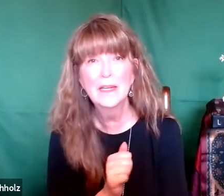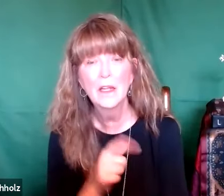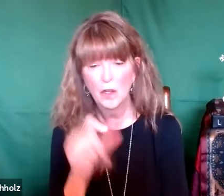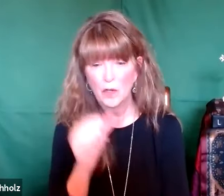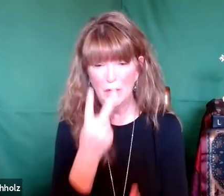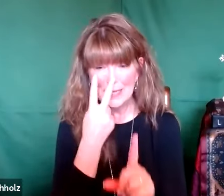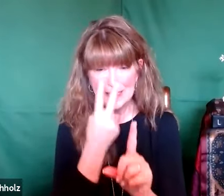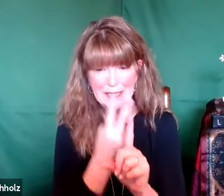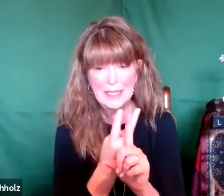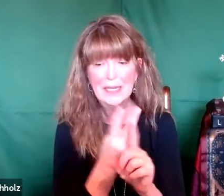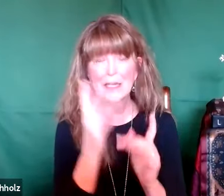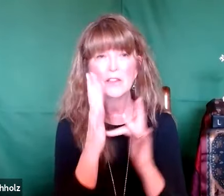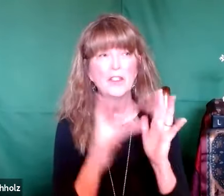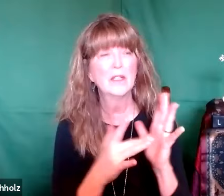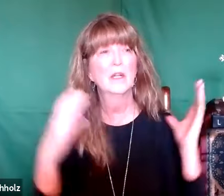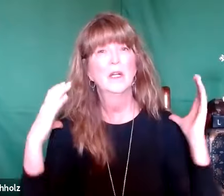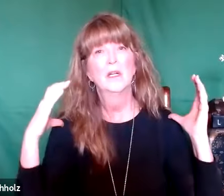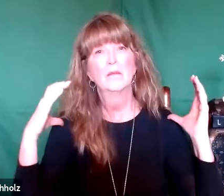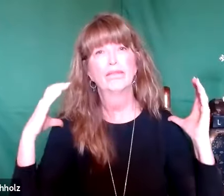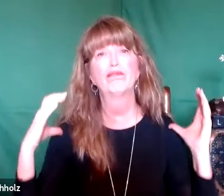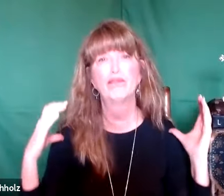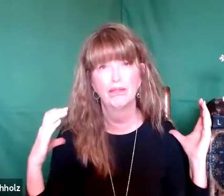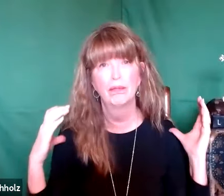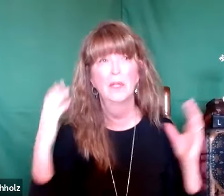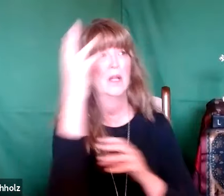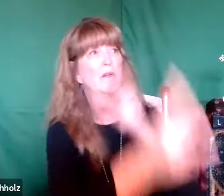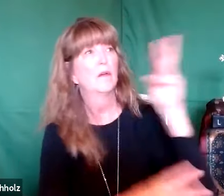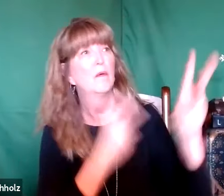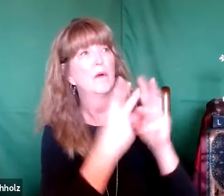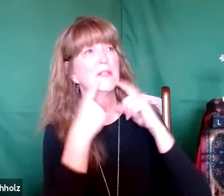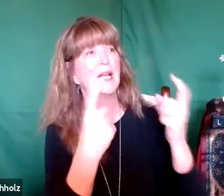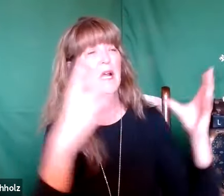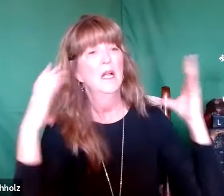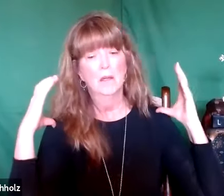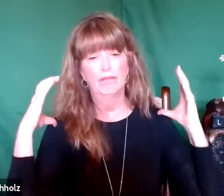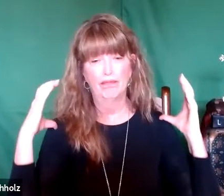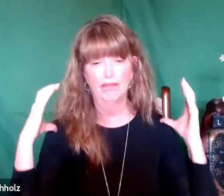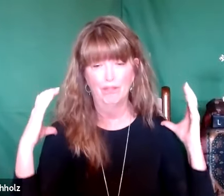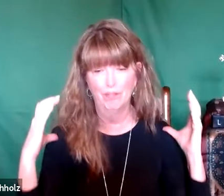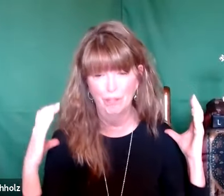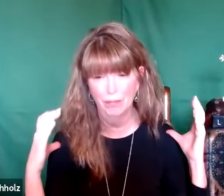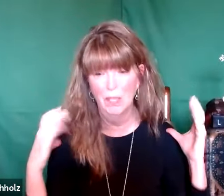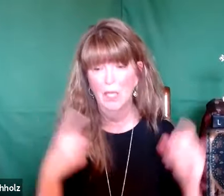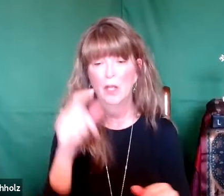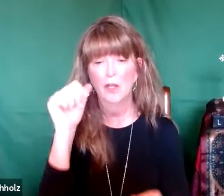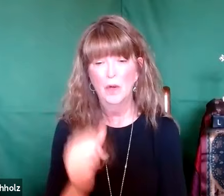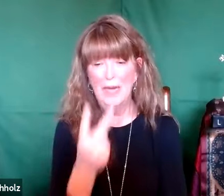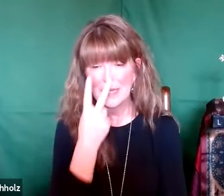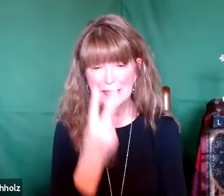You can see Jesus' suffering. You can see the weight of the world and the sin that was